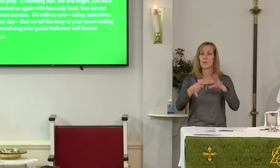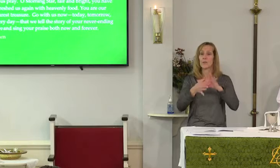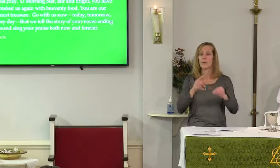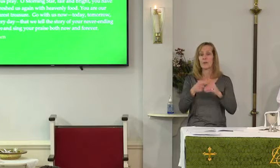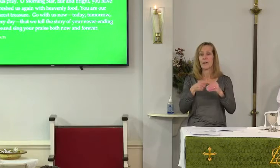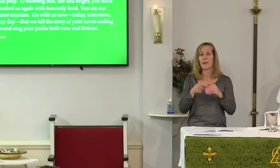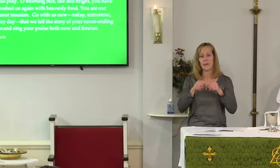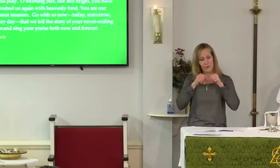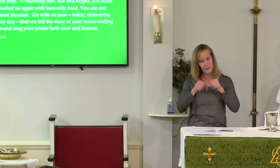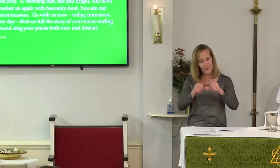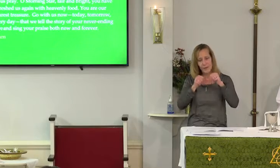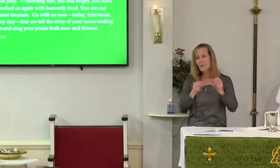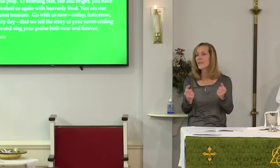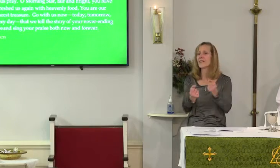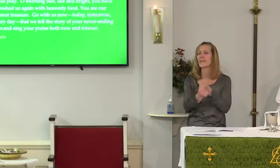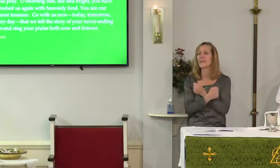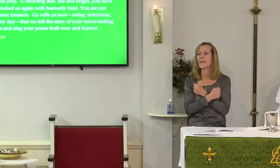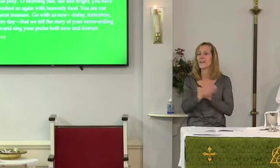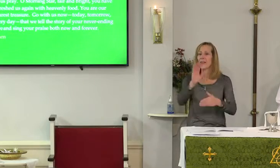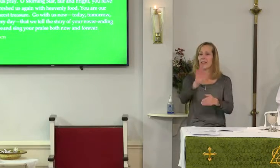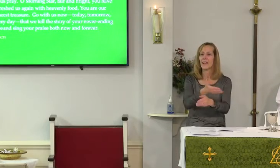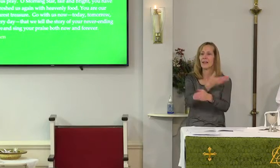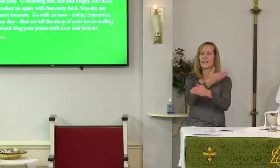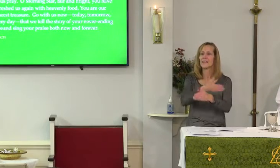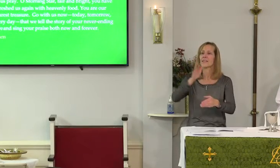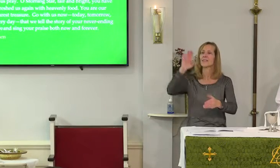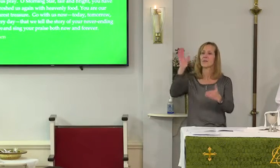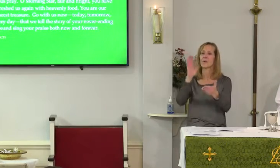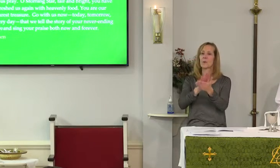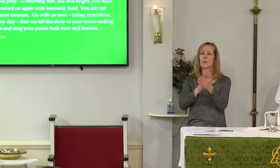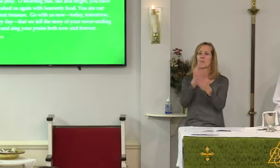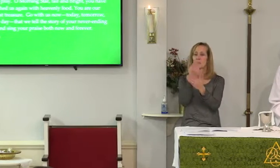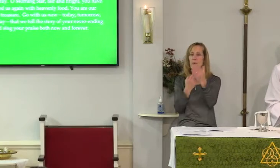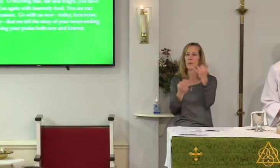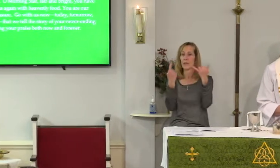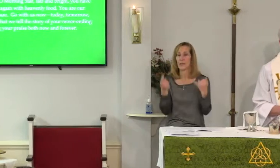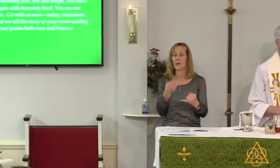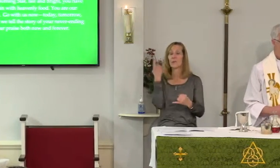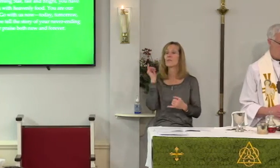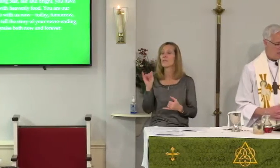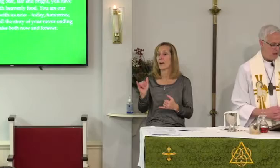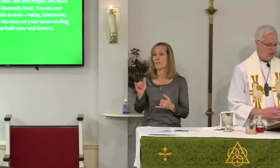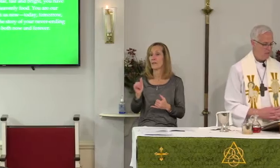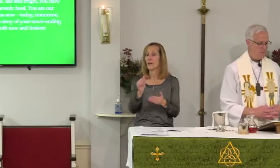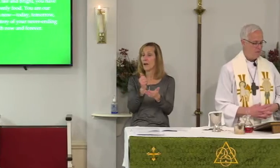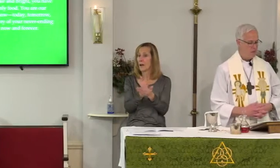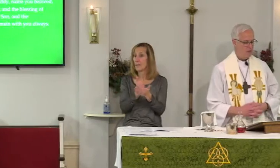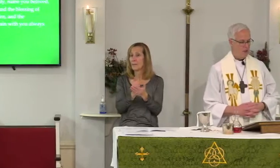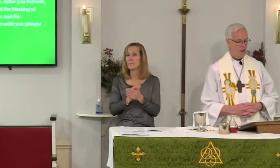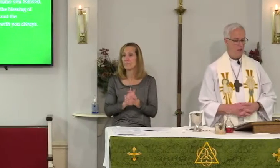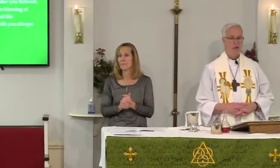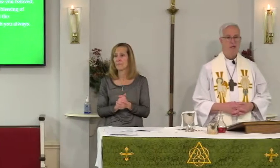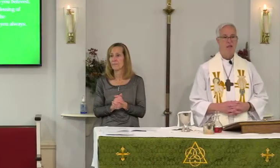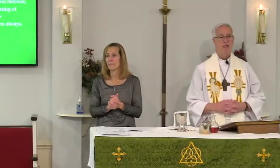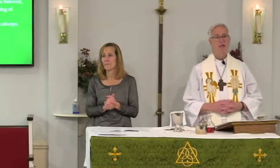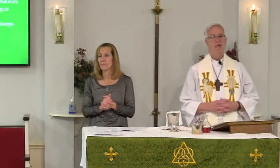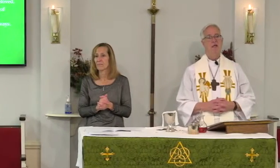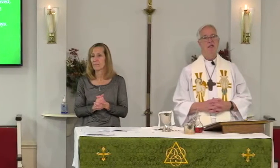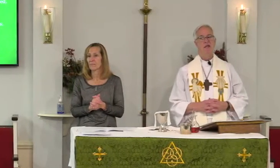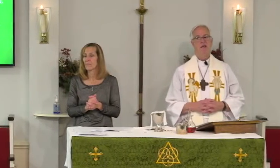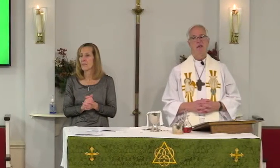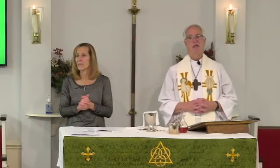your never-ending love and sing your praise both now and forever. Amen.